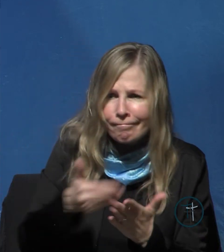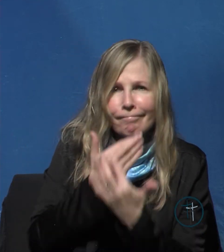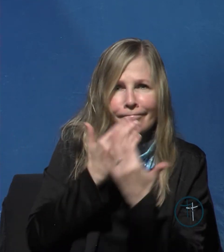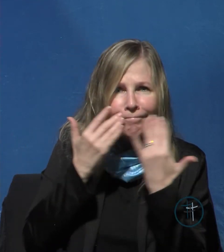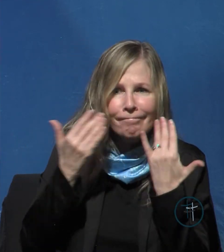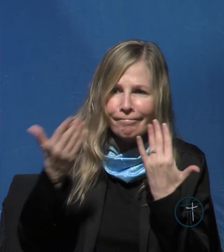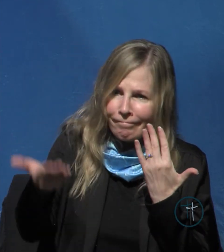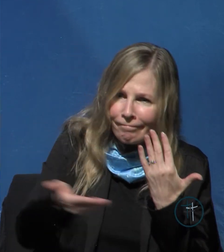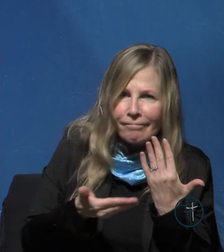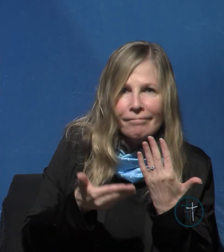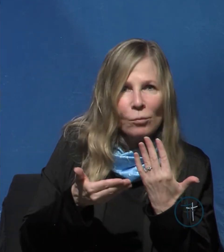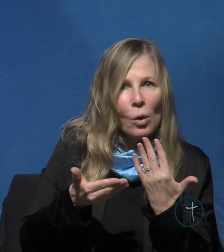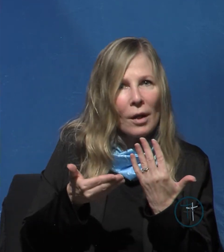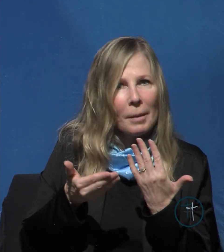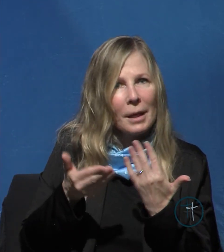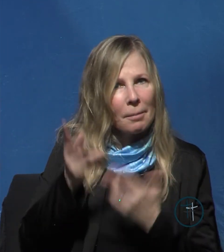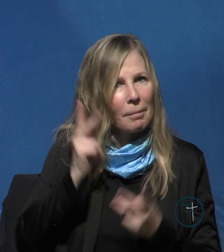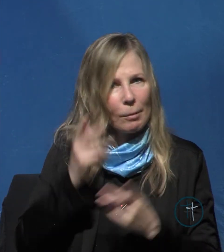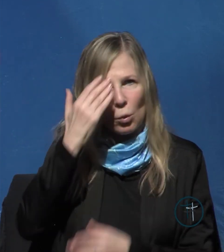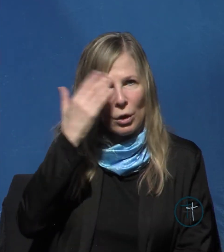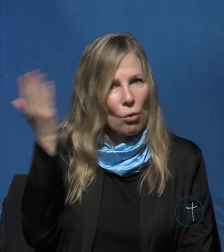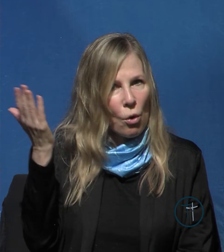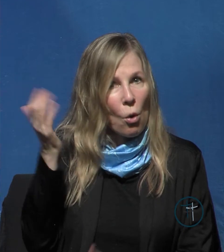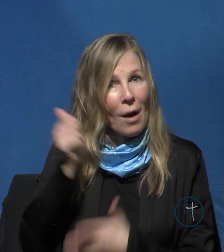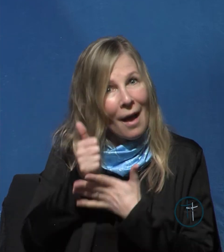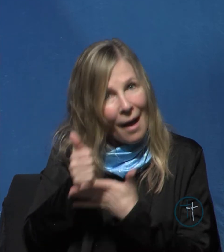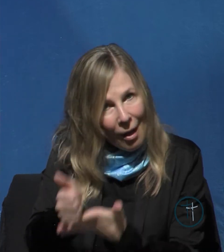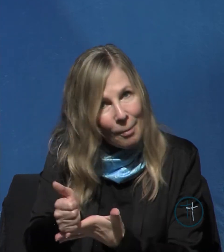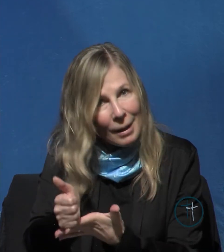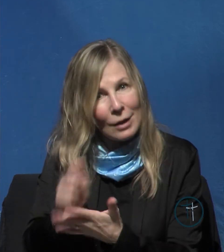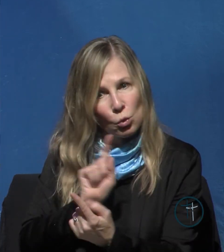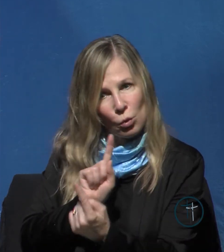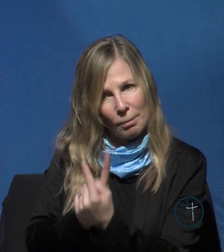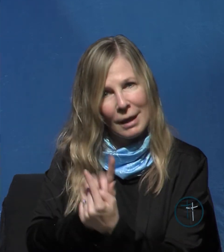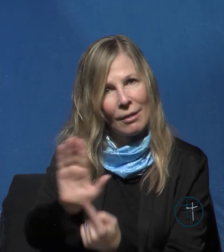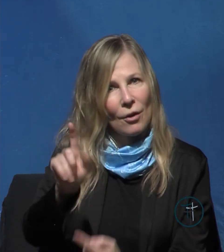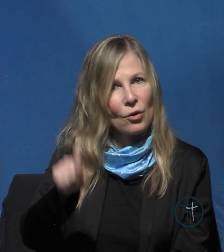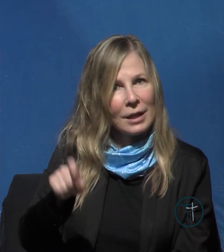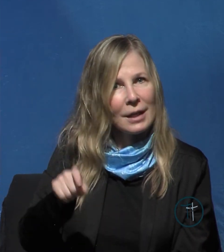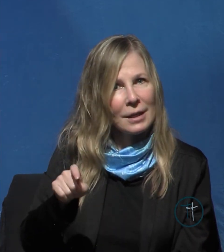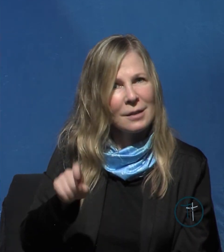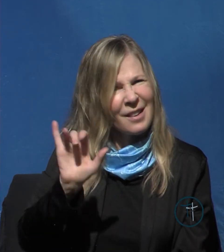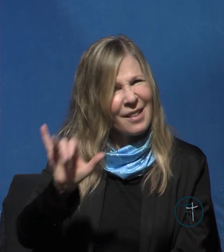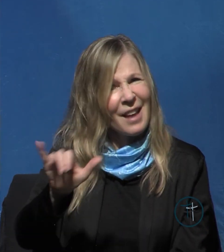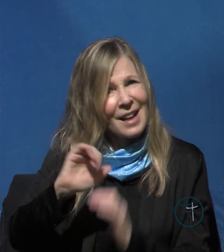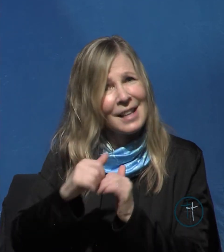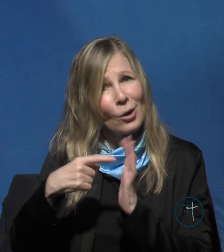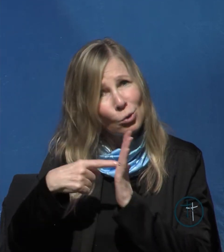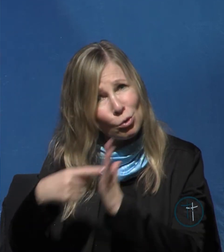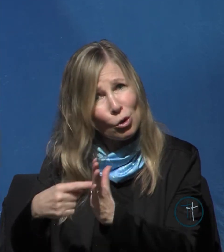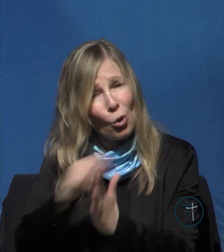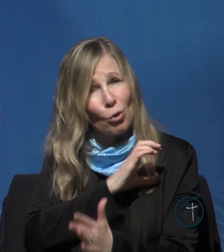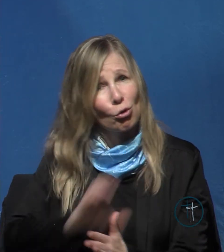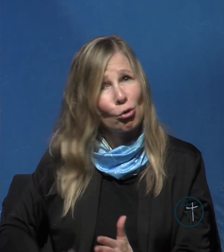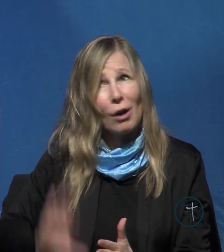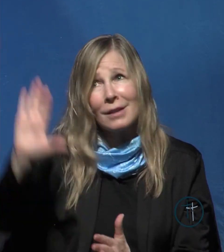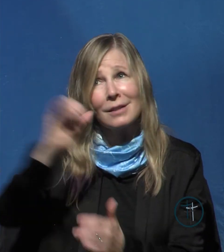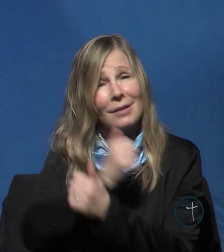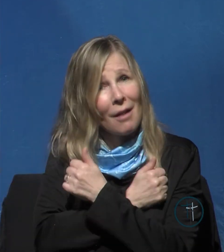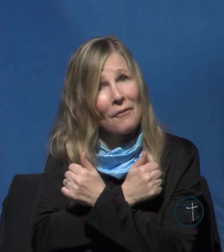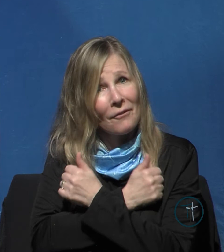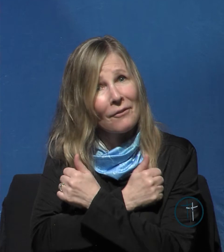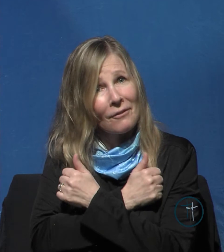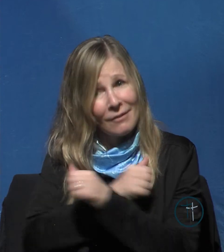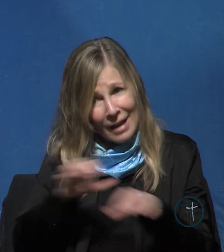by welcoming in strangers and helping them and meeting their needs is a way to show the love of Christ in a very